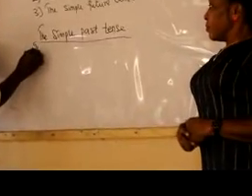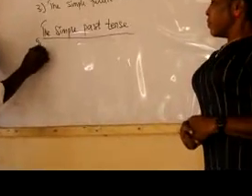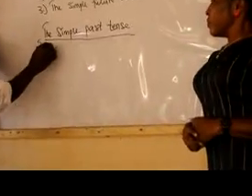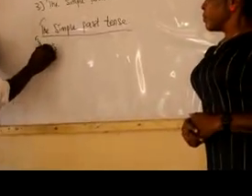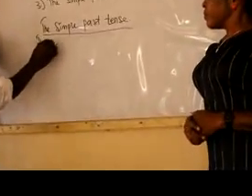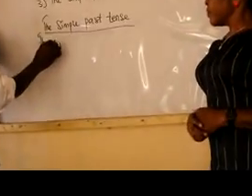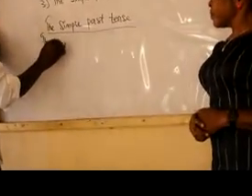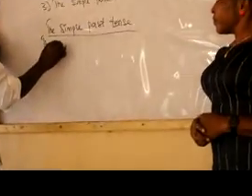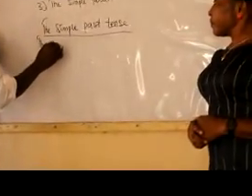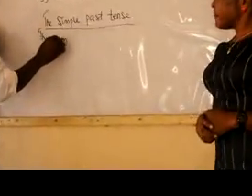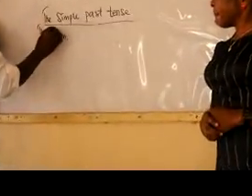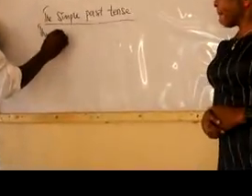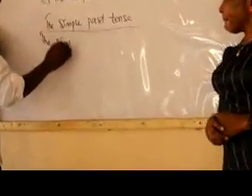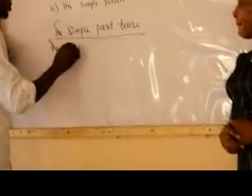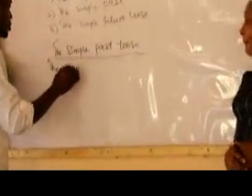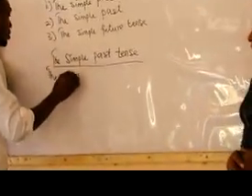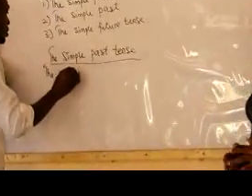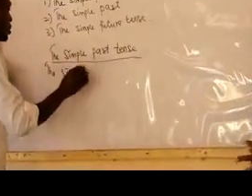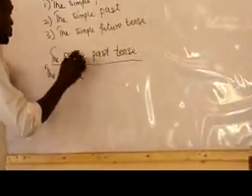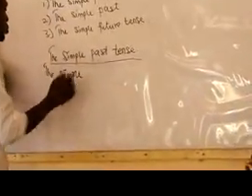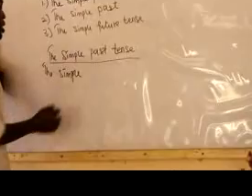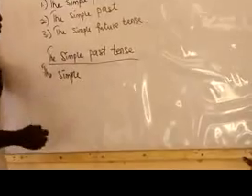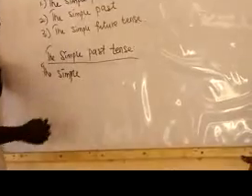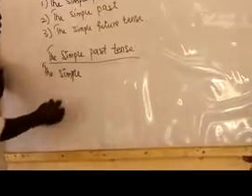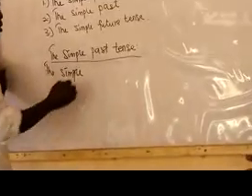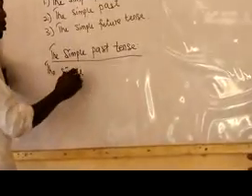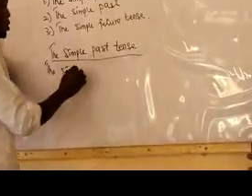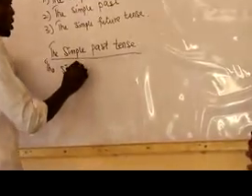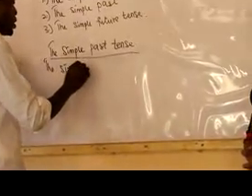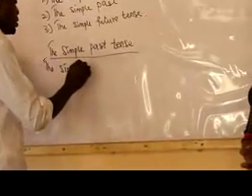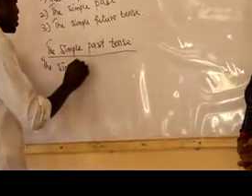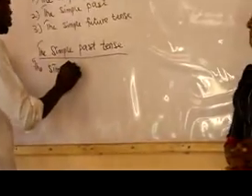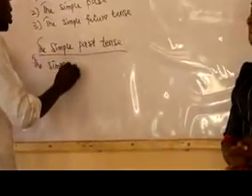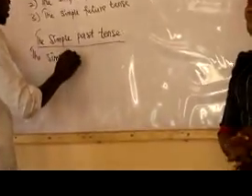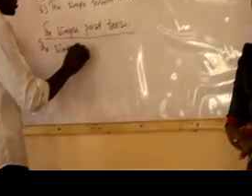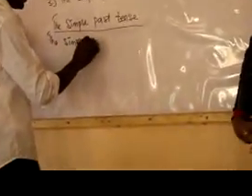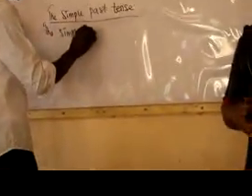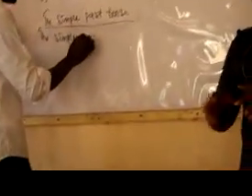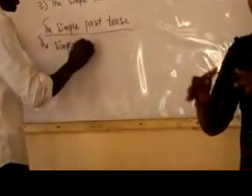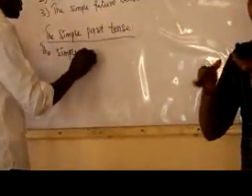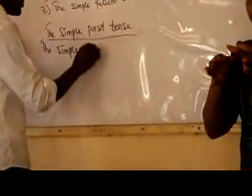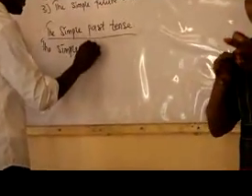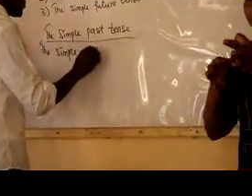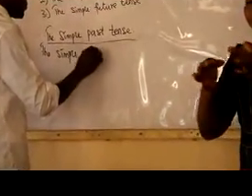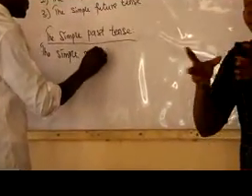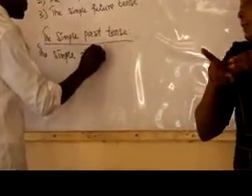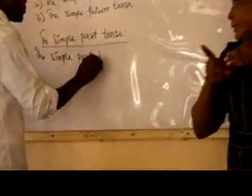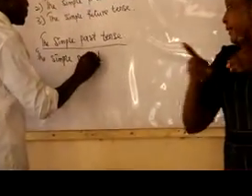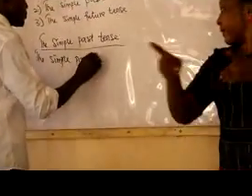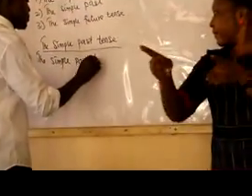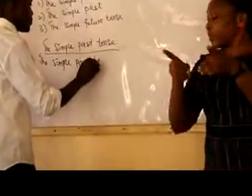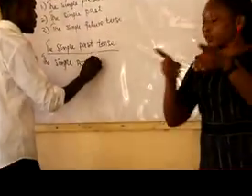Okay, the simple past tense, let's put our definition on the board. The simple past tense